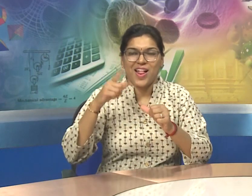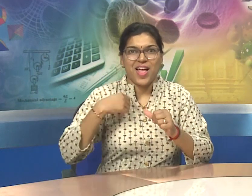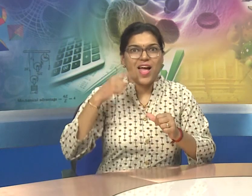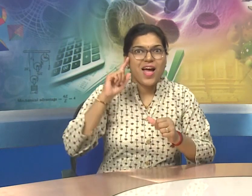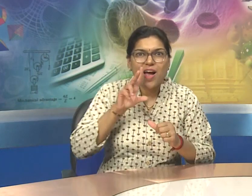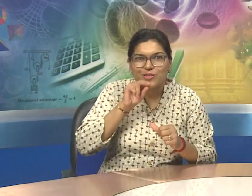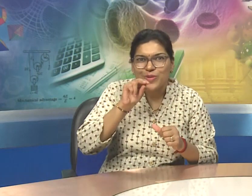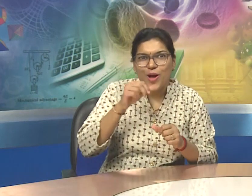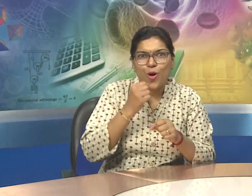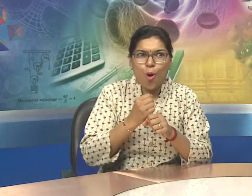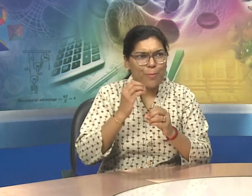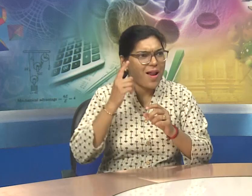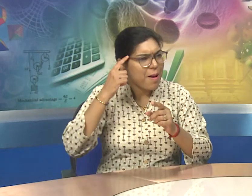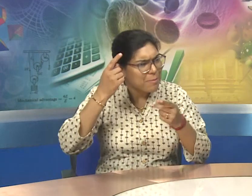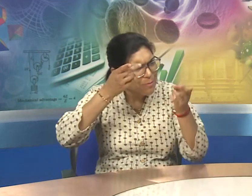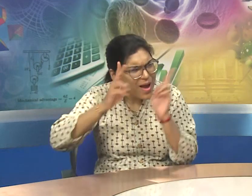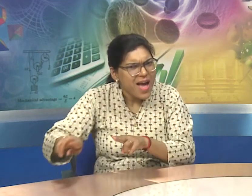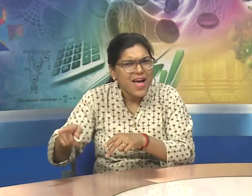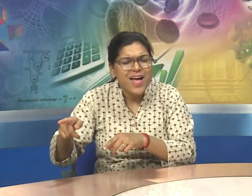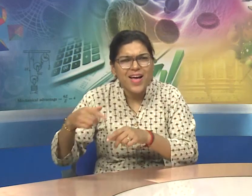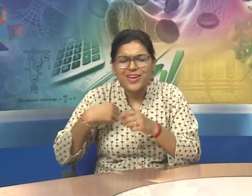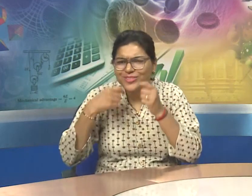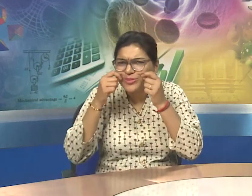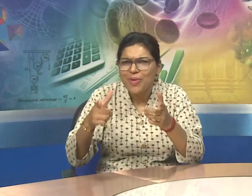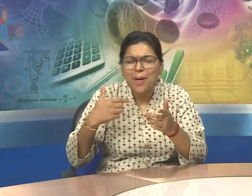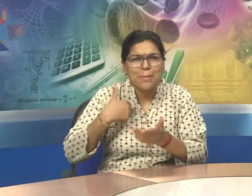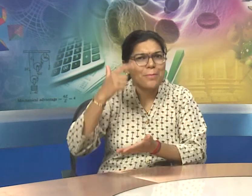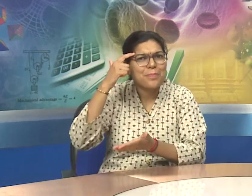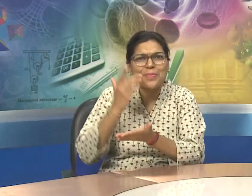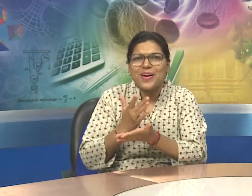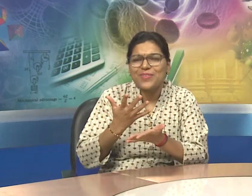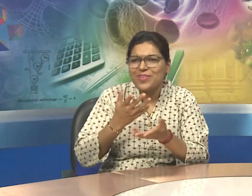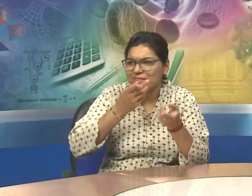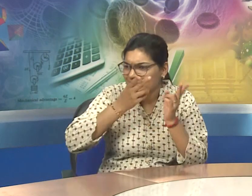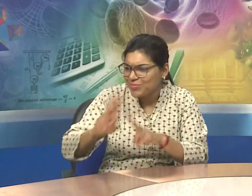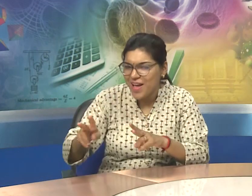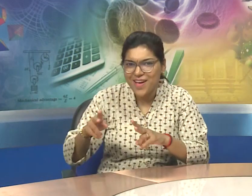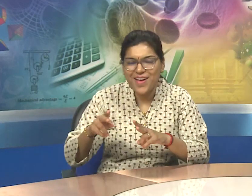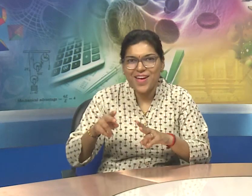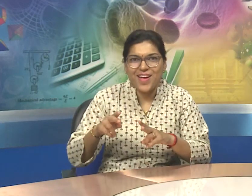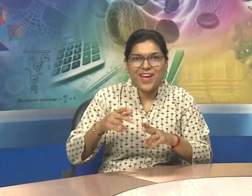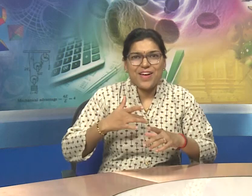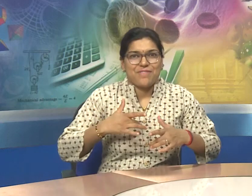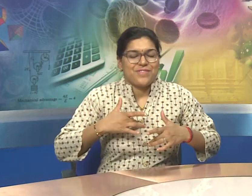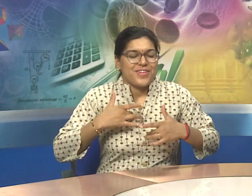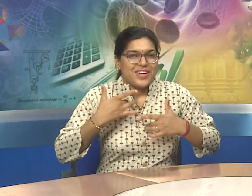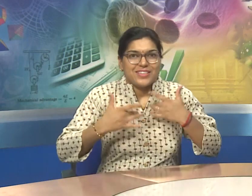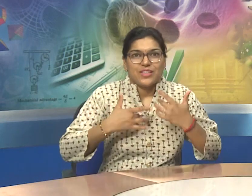Gopal, he was back. He just thought, and he was surprised that Gopal